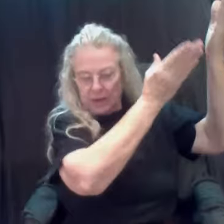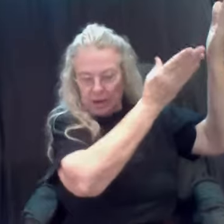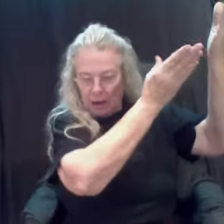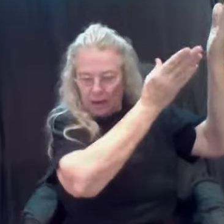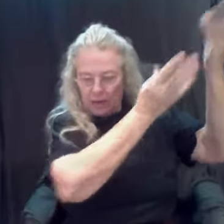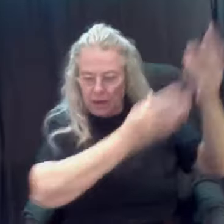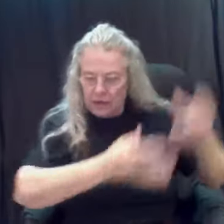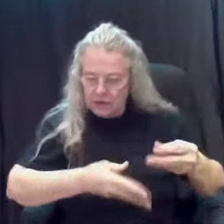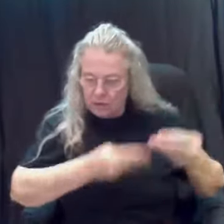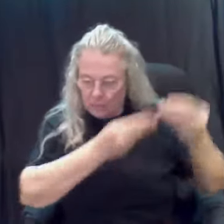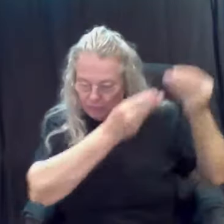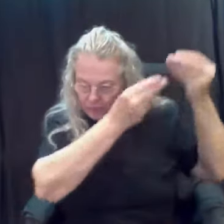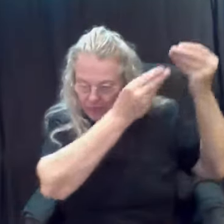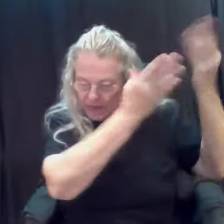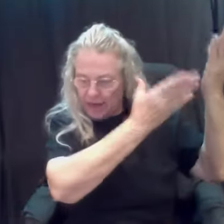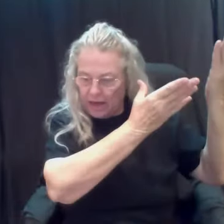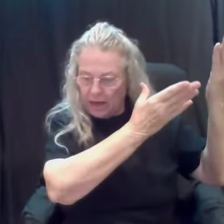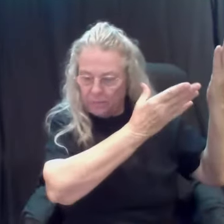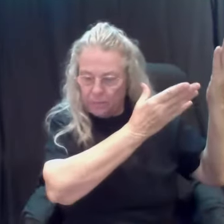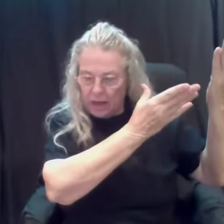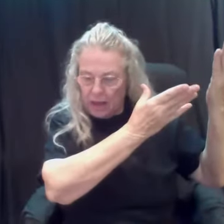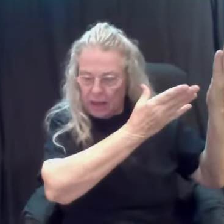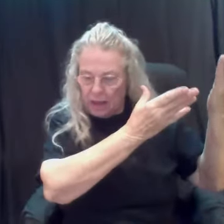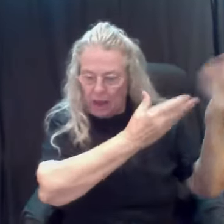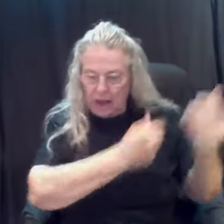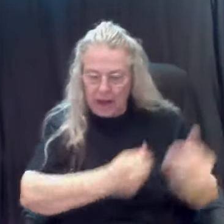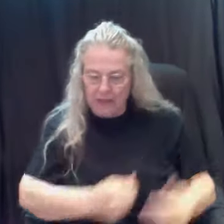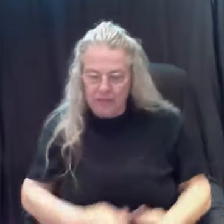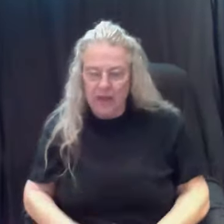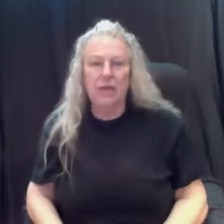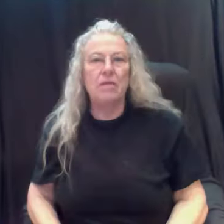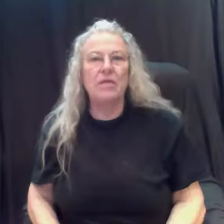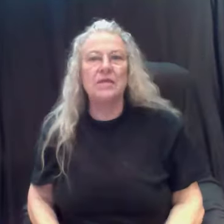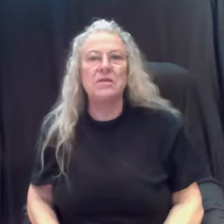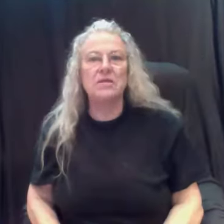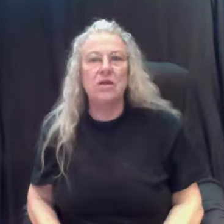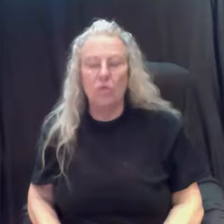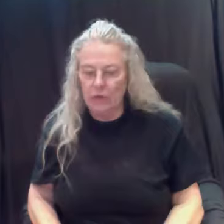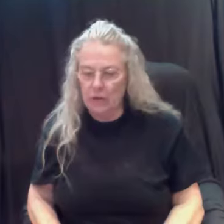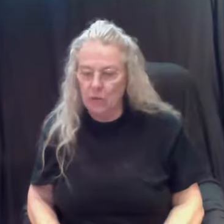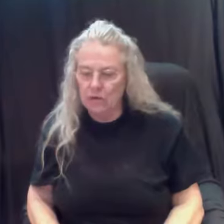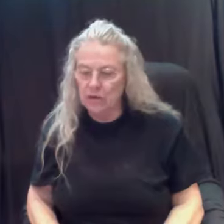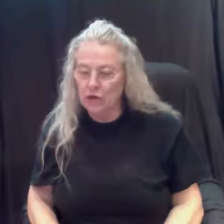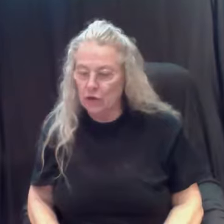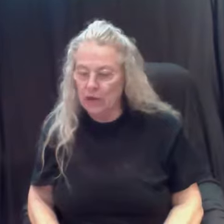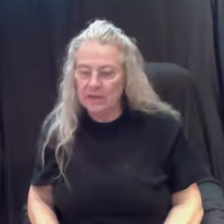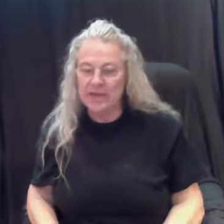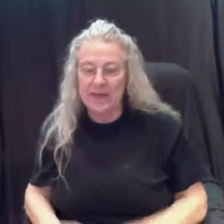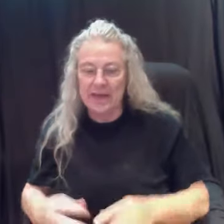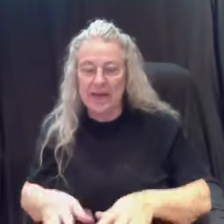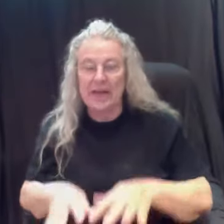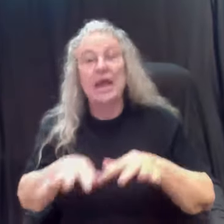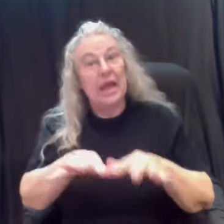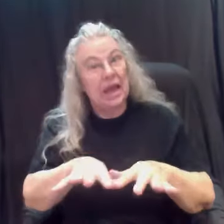God. So take it up. And I think that's the only words that you're going to need if